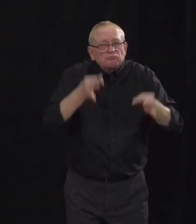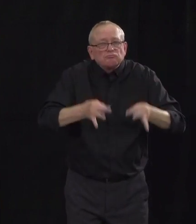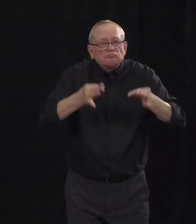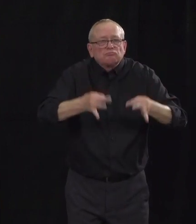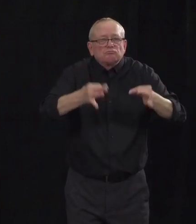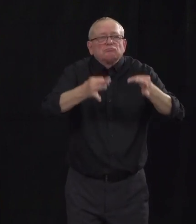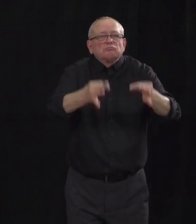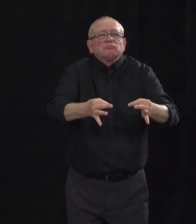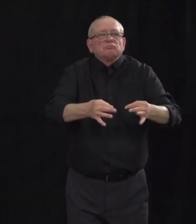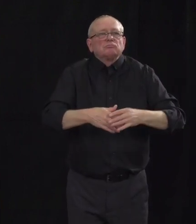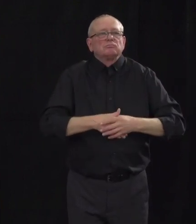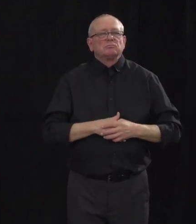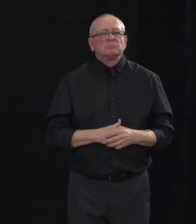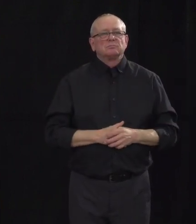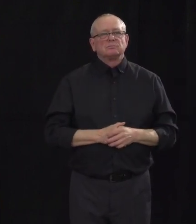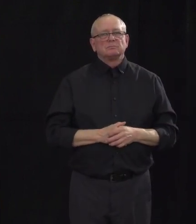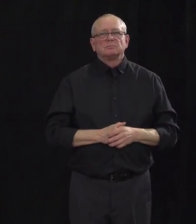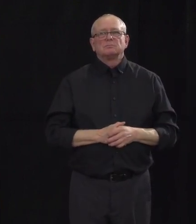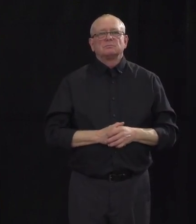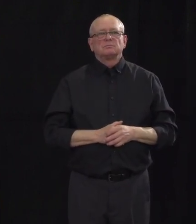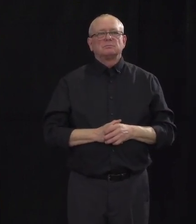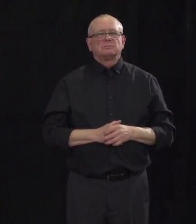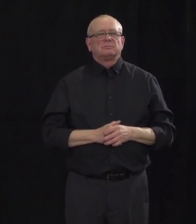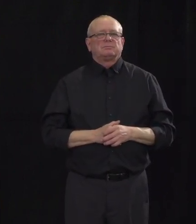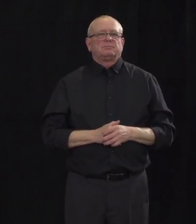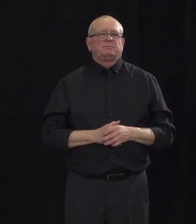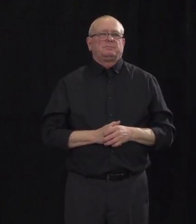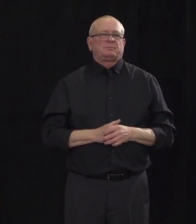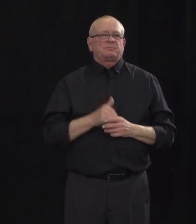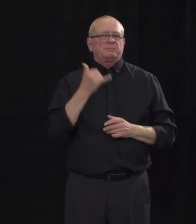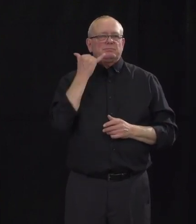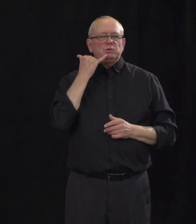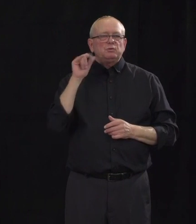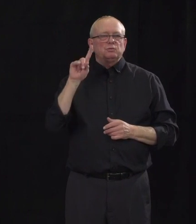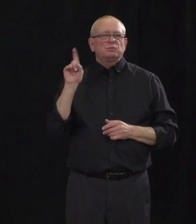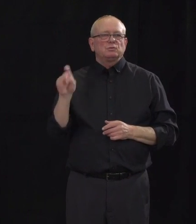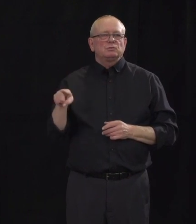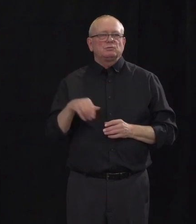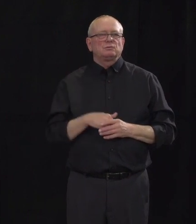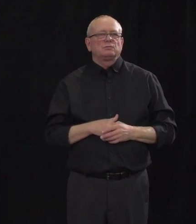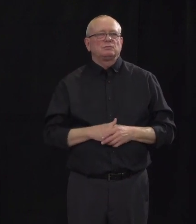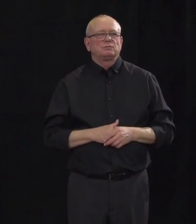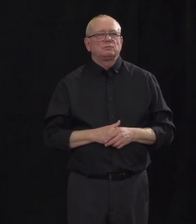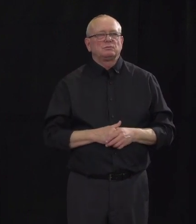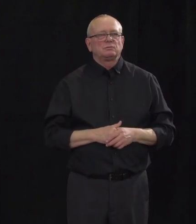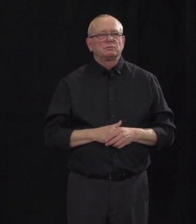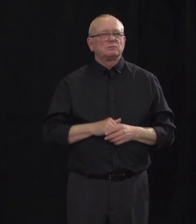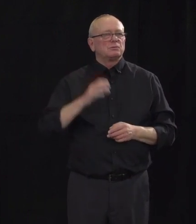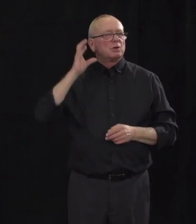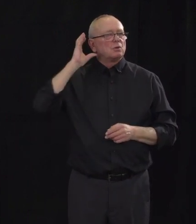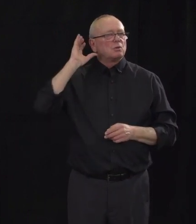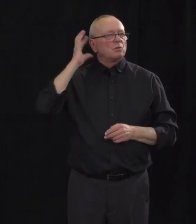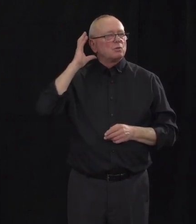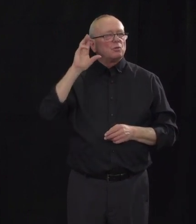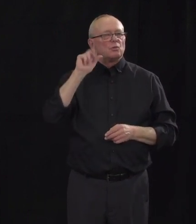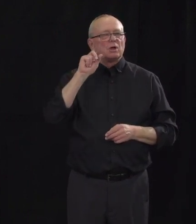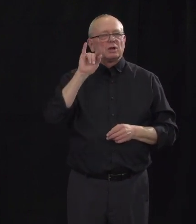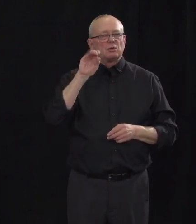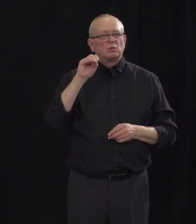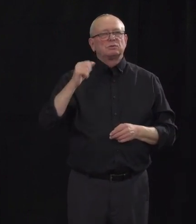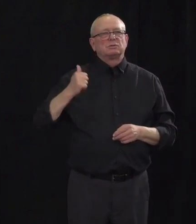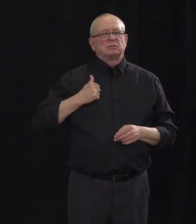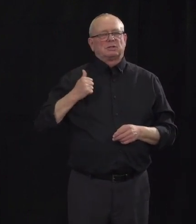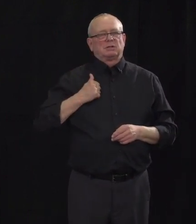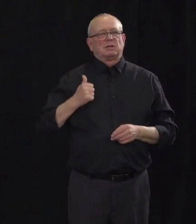is Stephanie Russo Yeah, with Radio Canada. Not test. I guess we'll do it. Go ahead, Stephanie.